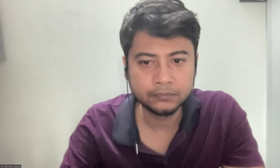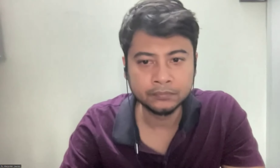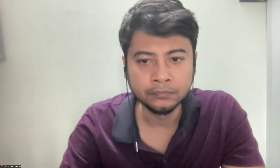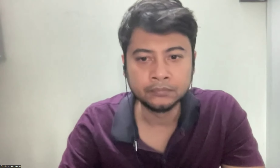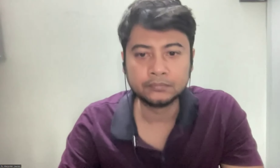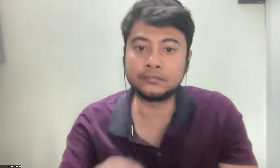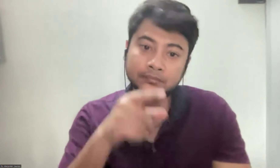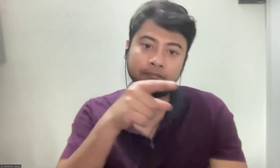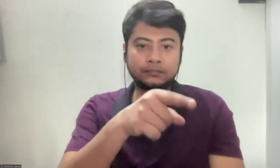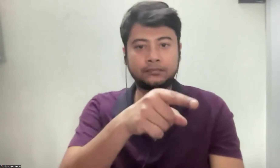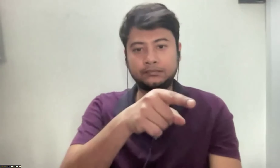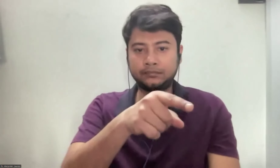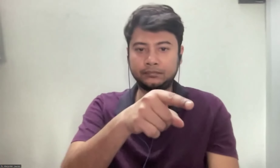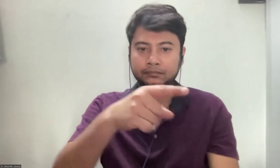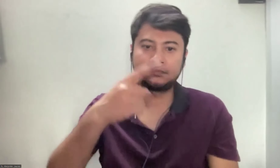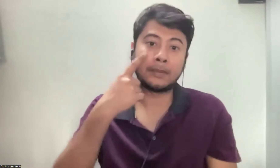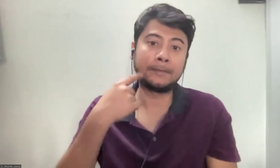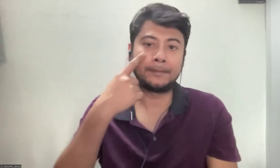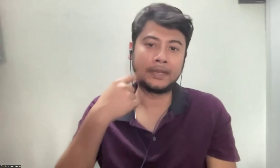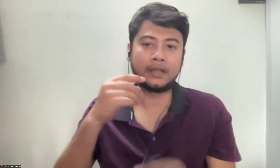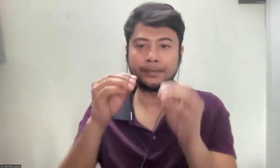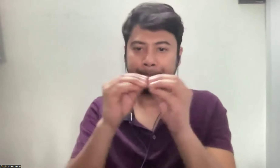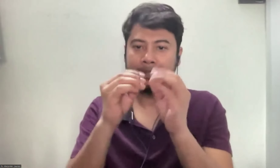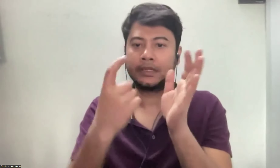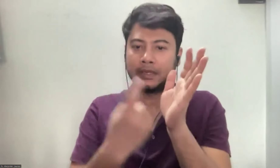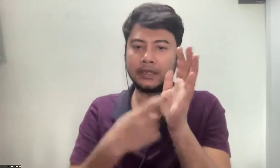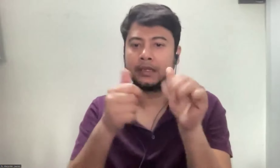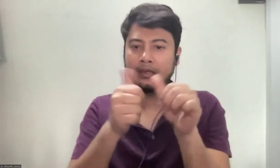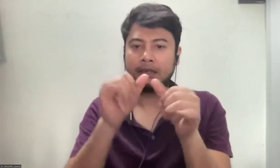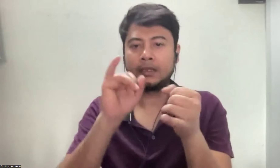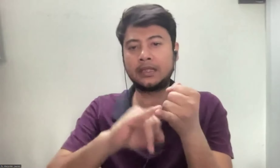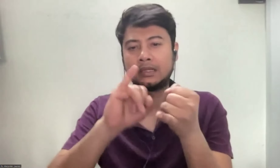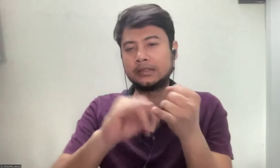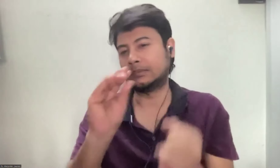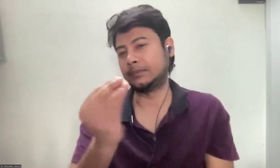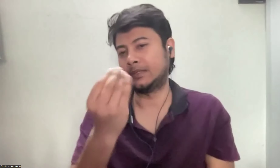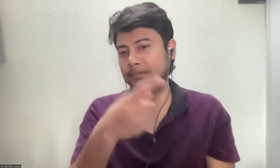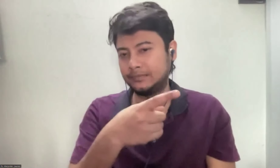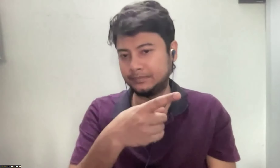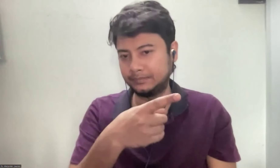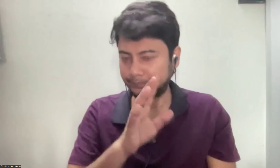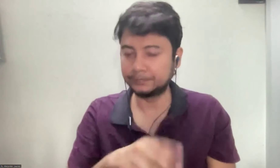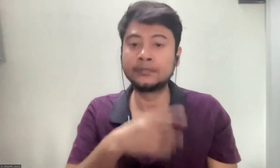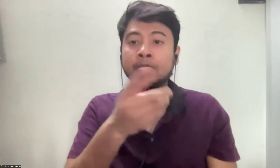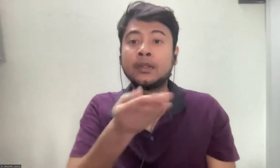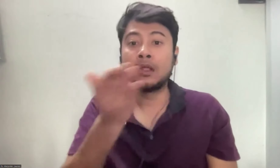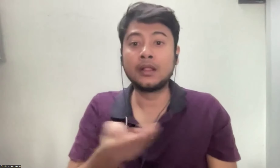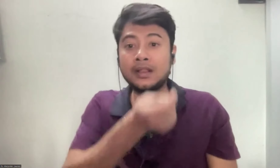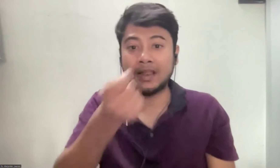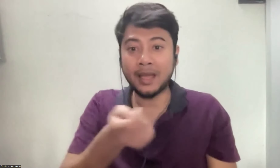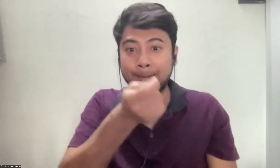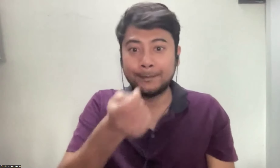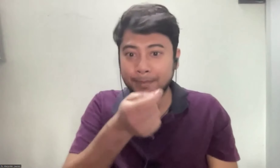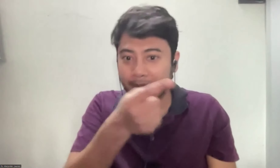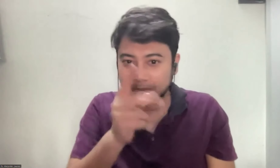Okay, so next item. One lamp. So now this lamp, which you can see in the photo, actually is from the temple. So this is a very